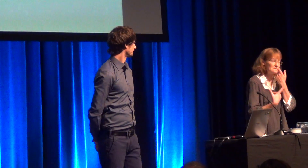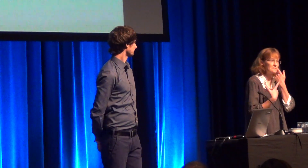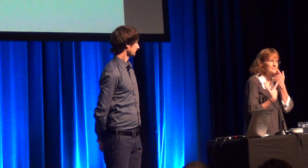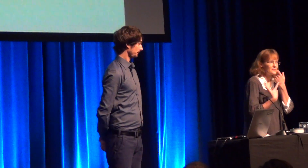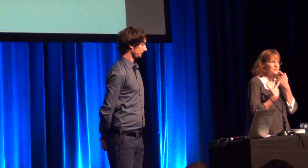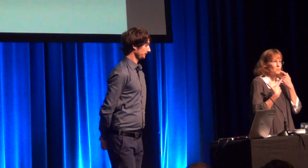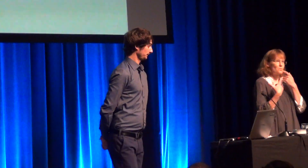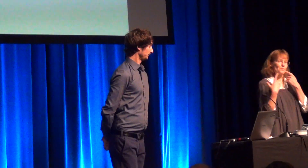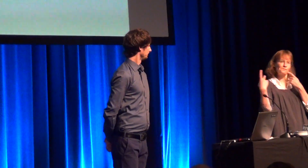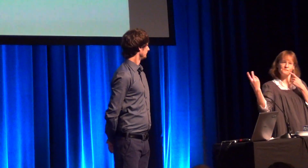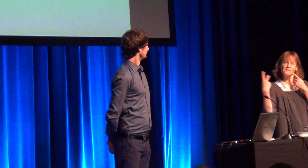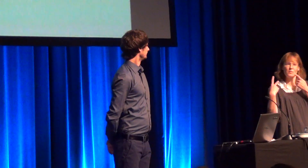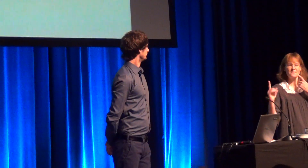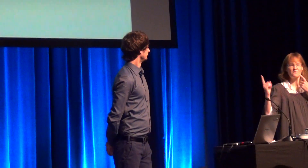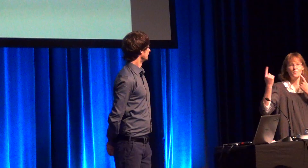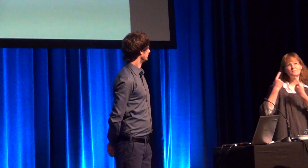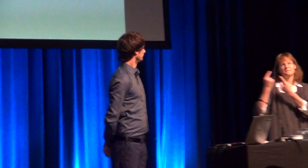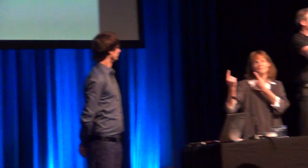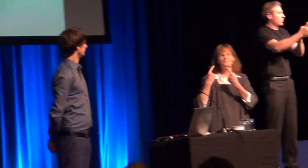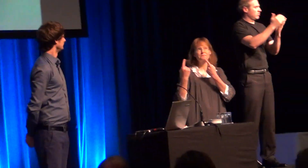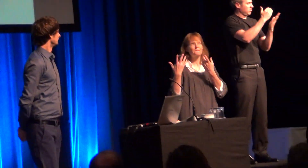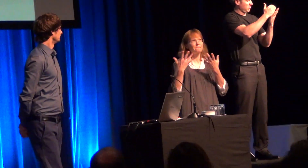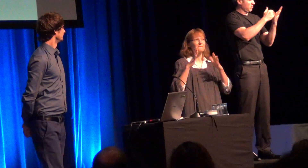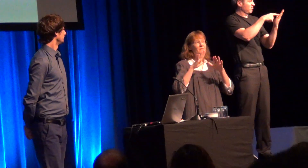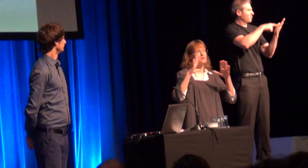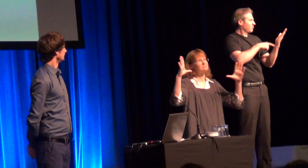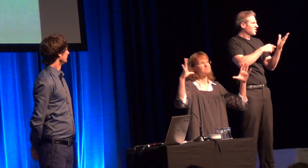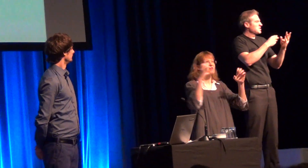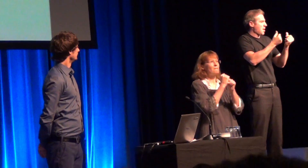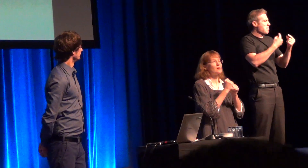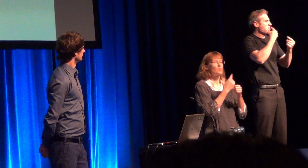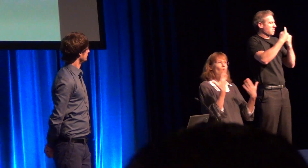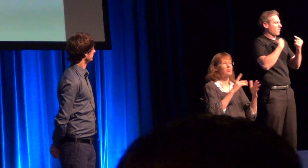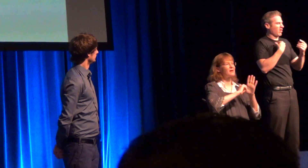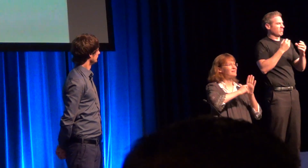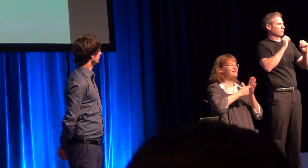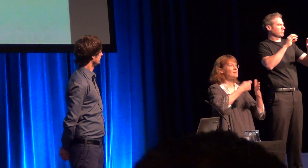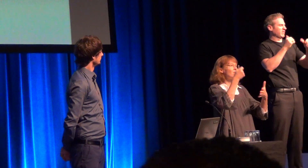of the manual, and now I'll hand back to my colleague Karen.